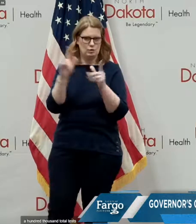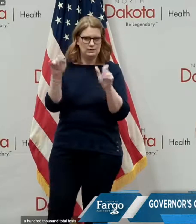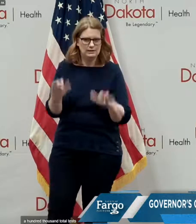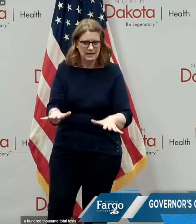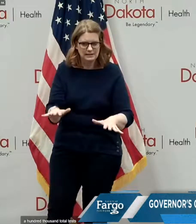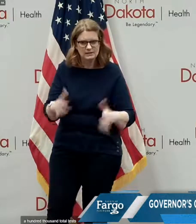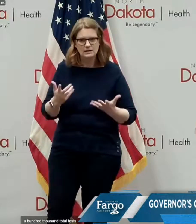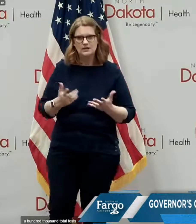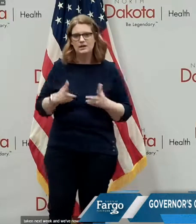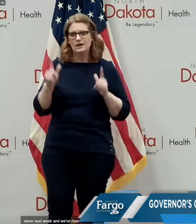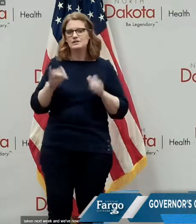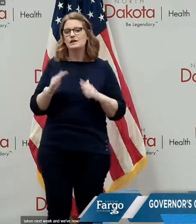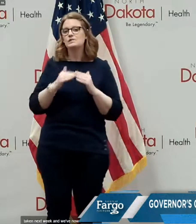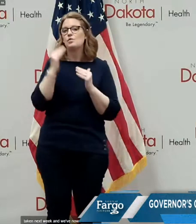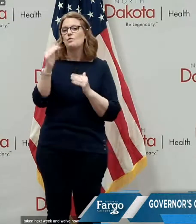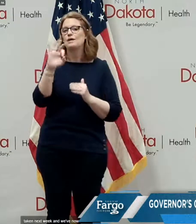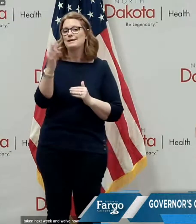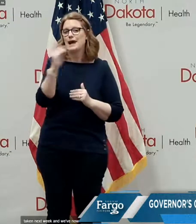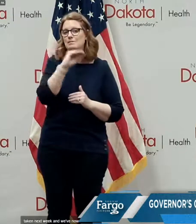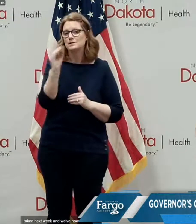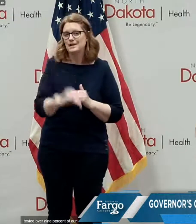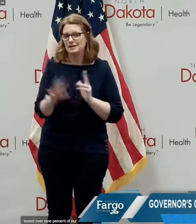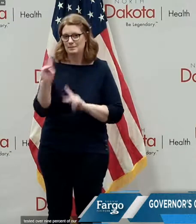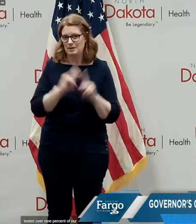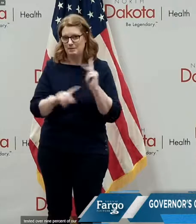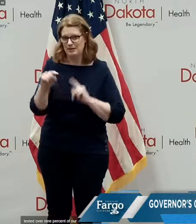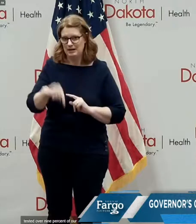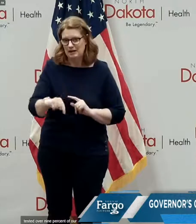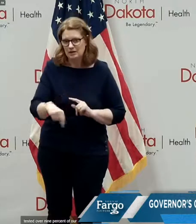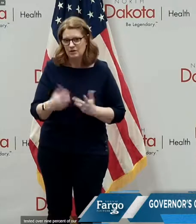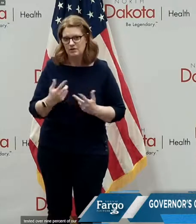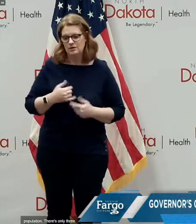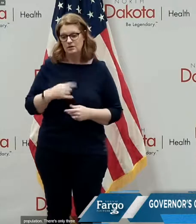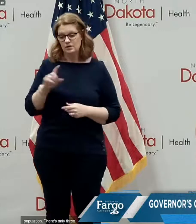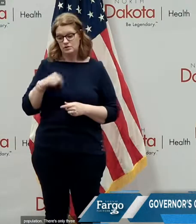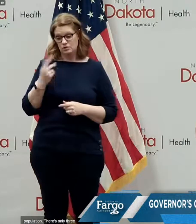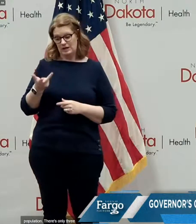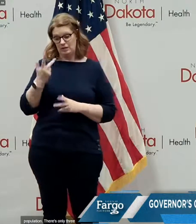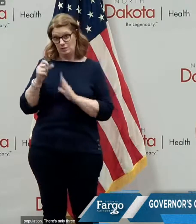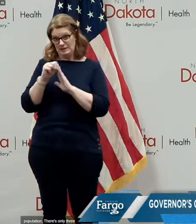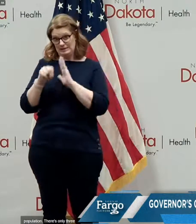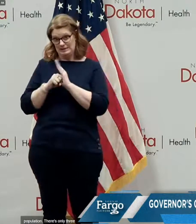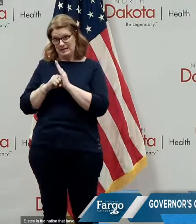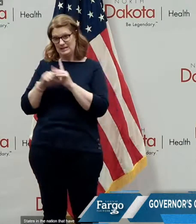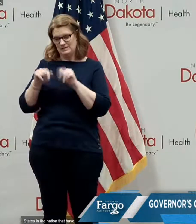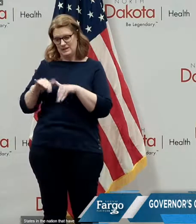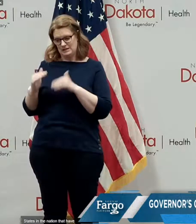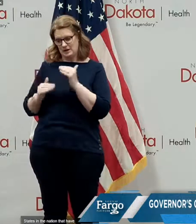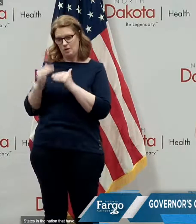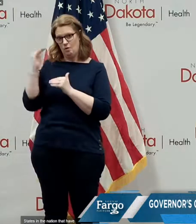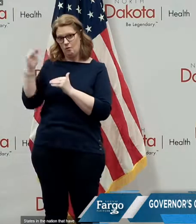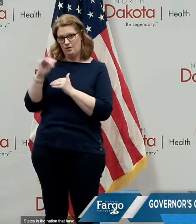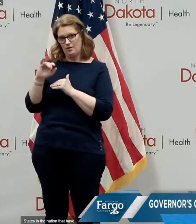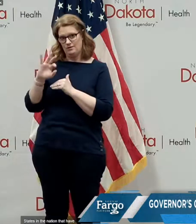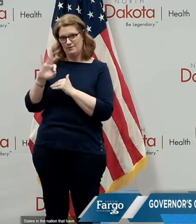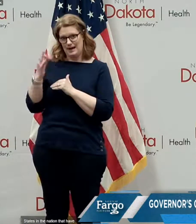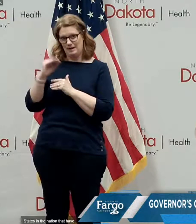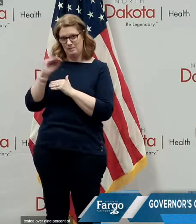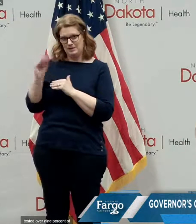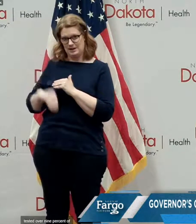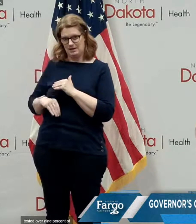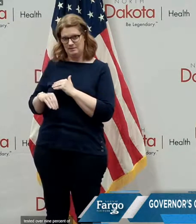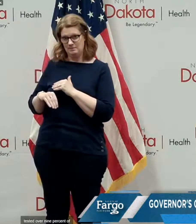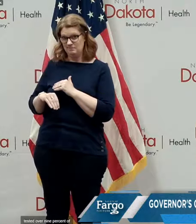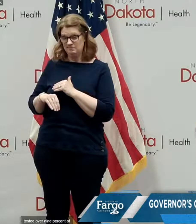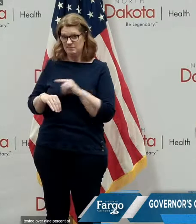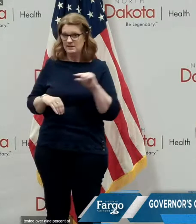over 9% of our population. There's only 3 states in the nation that have tested over 9% of their population. And